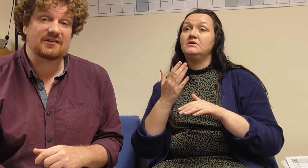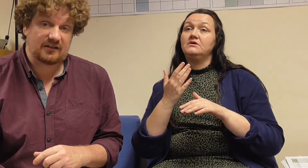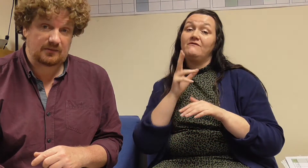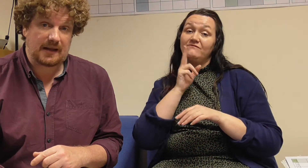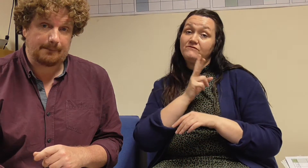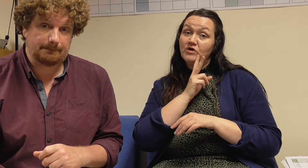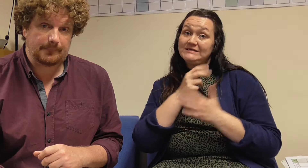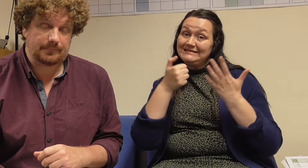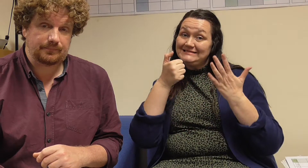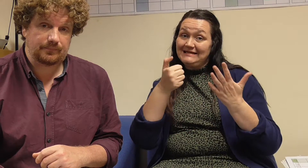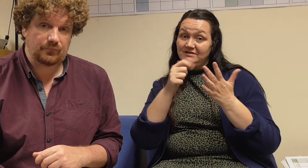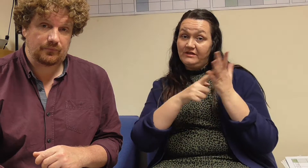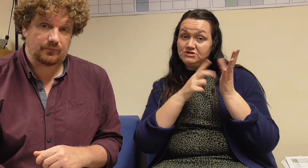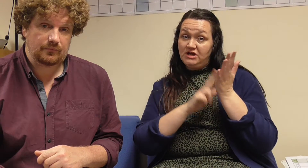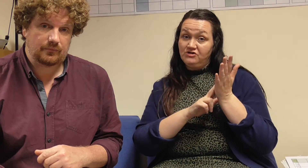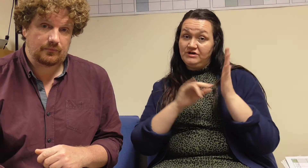January at 6 p.m.